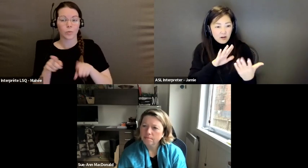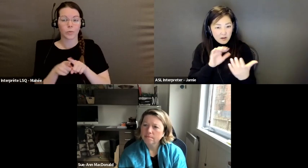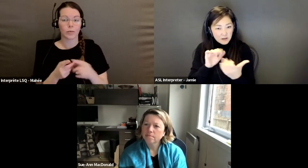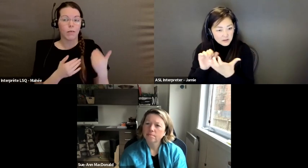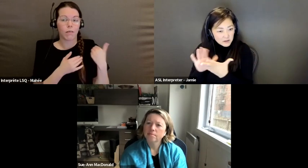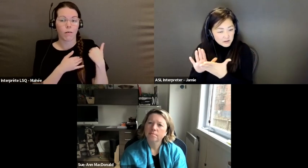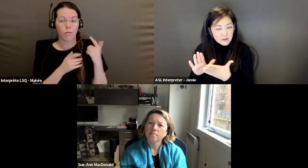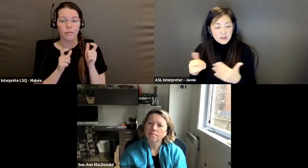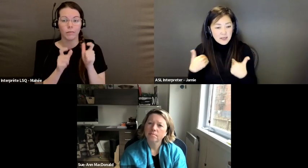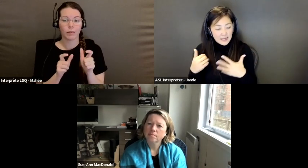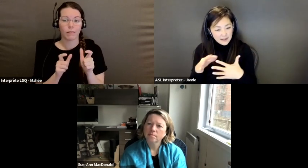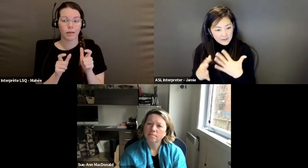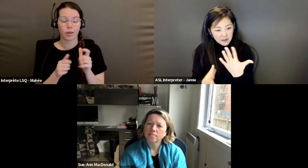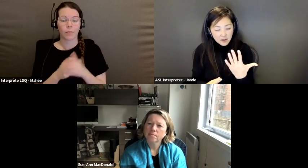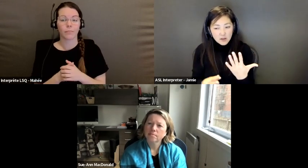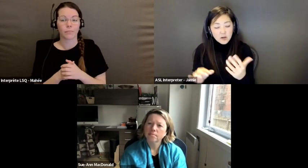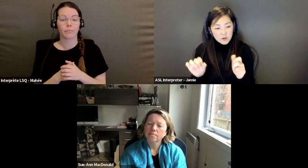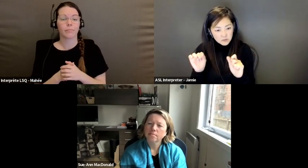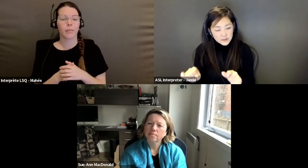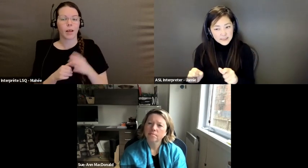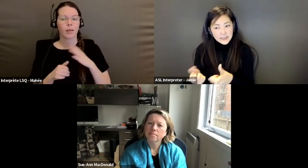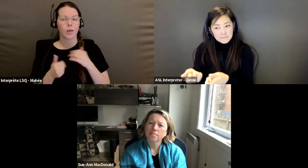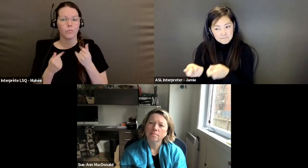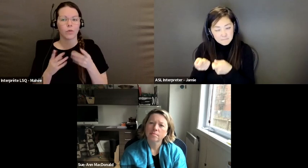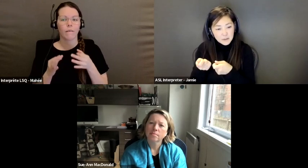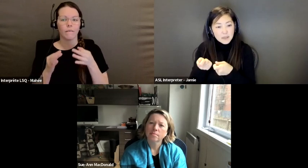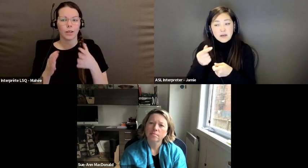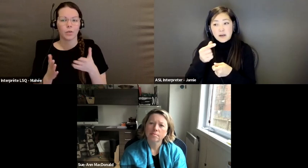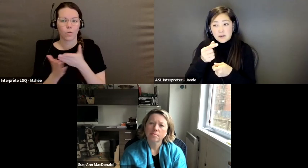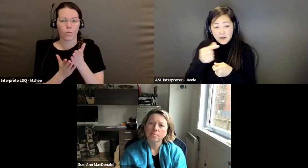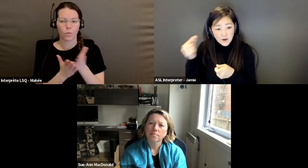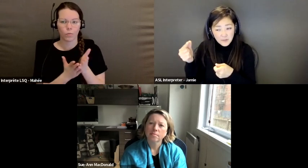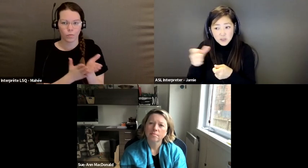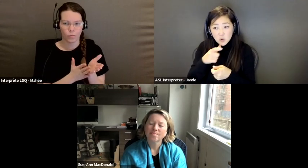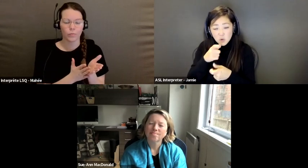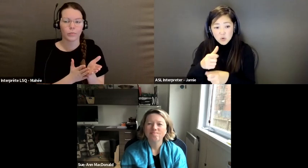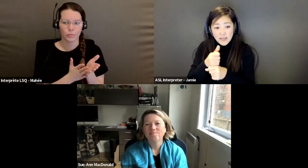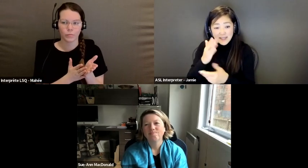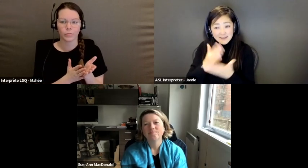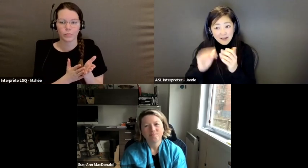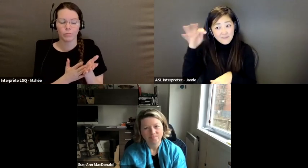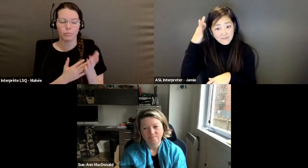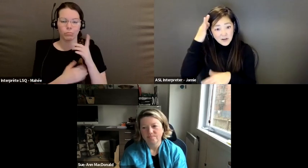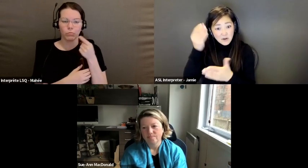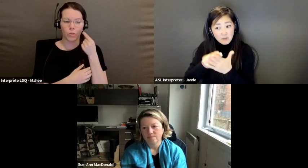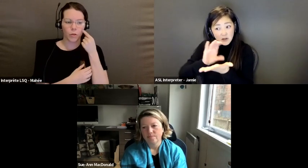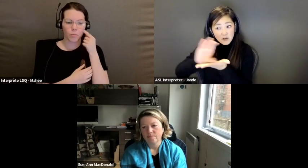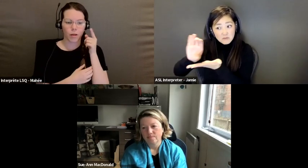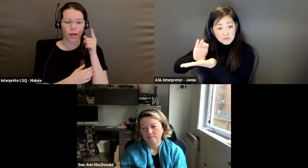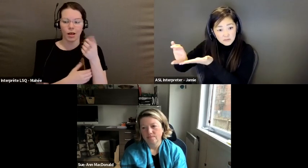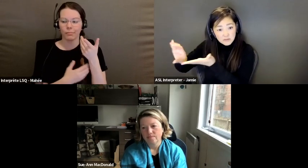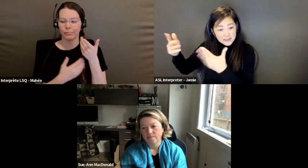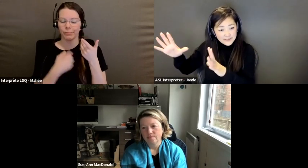to bind provincial and municipal governments who receive federal funding, and that should be done. There are ways to